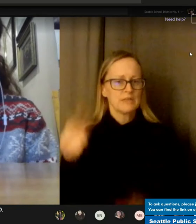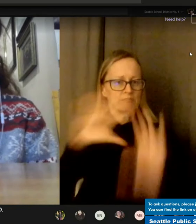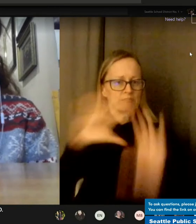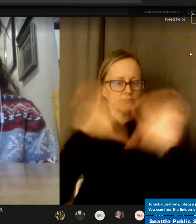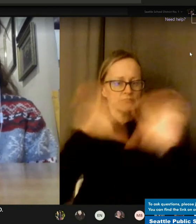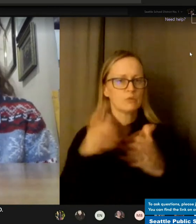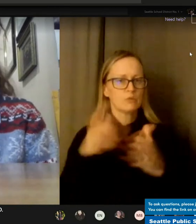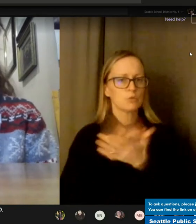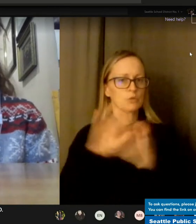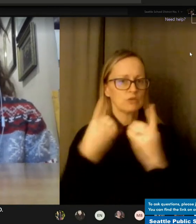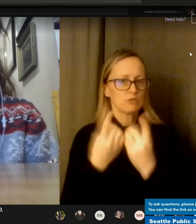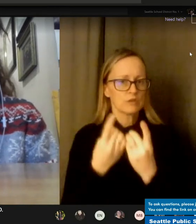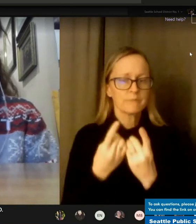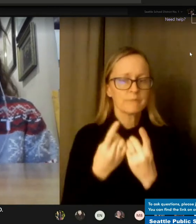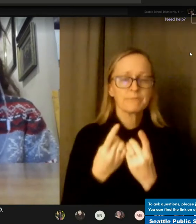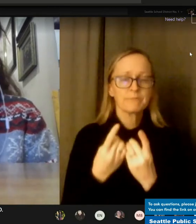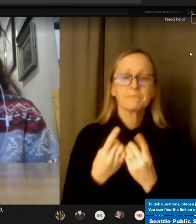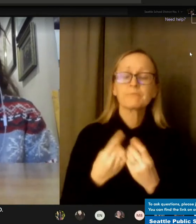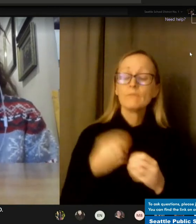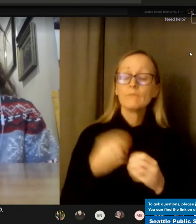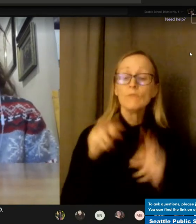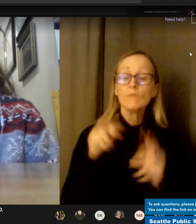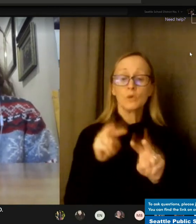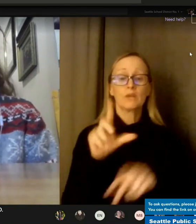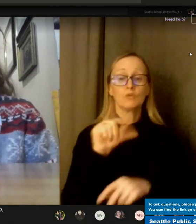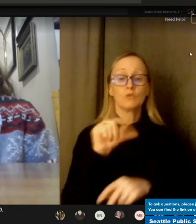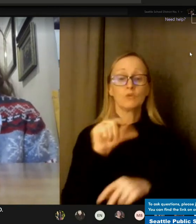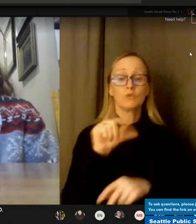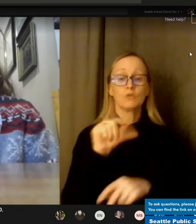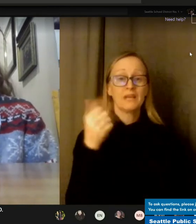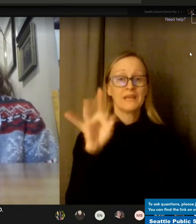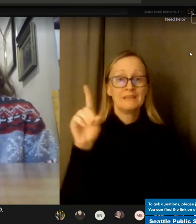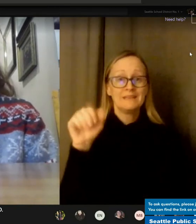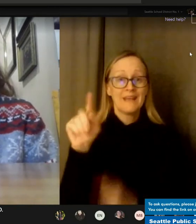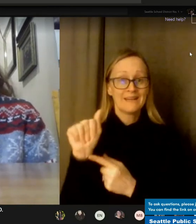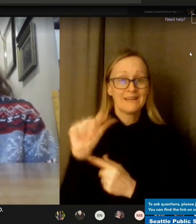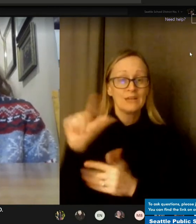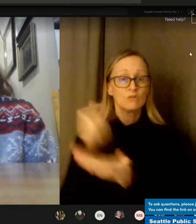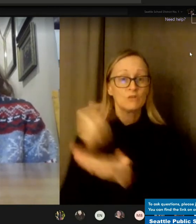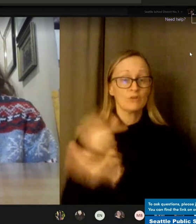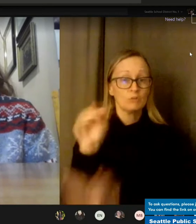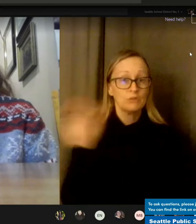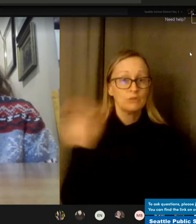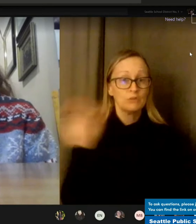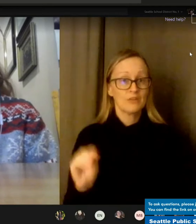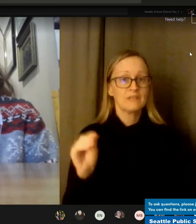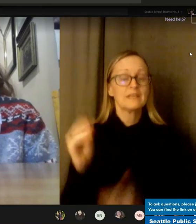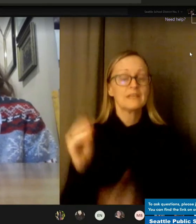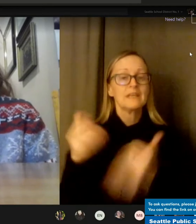our 2018 data, graduation rate is higher for former ELs at